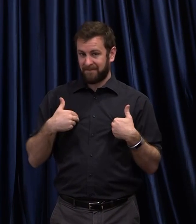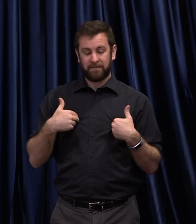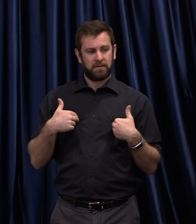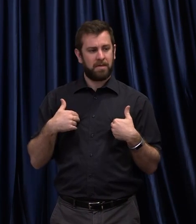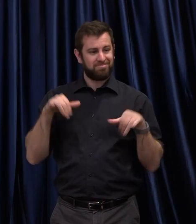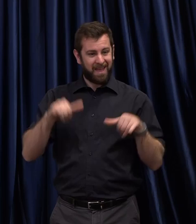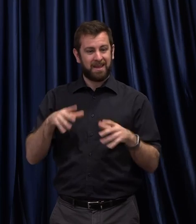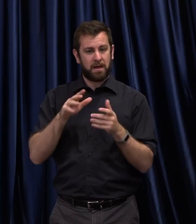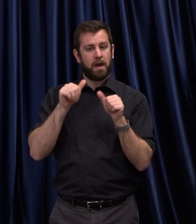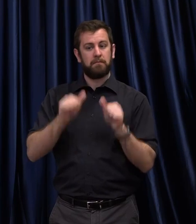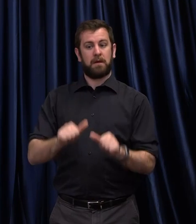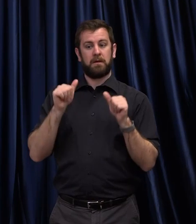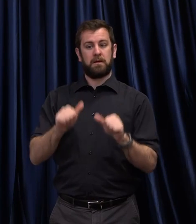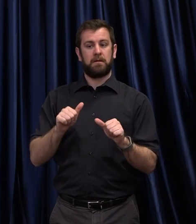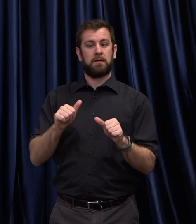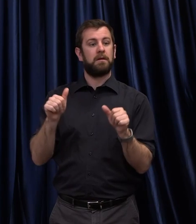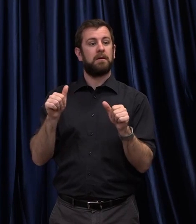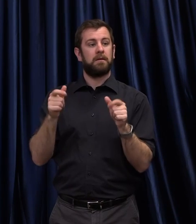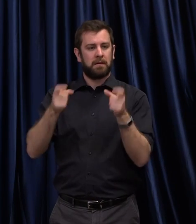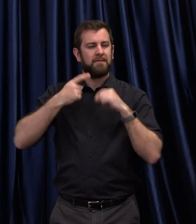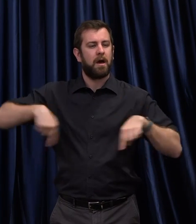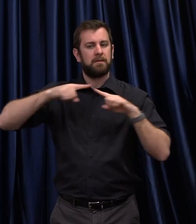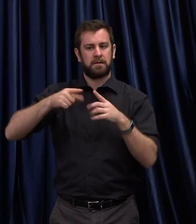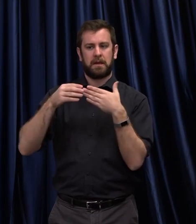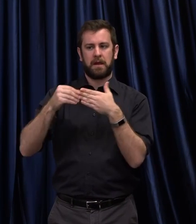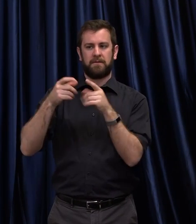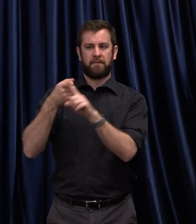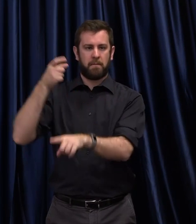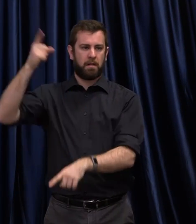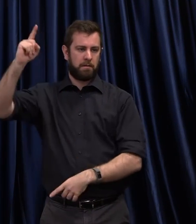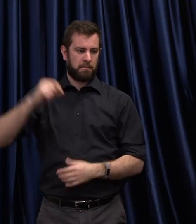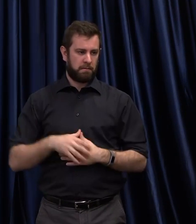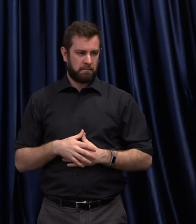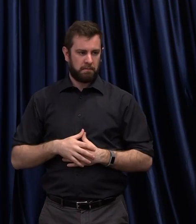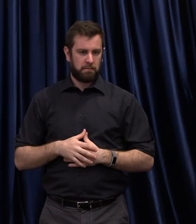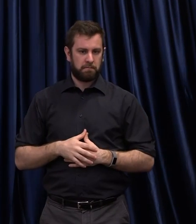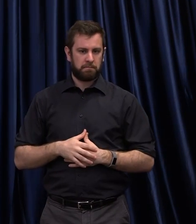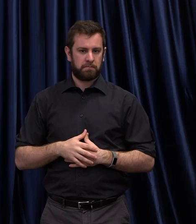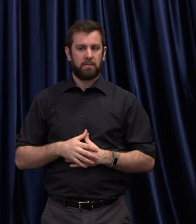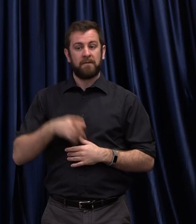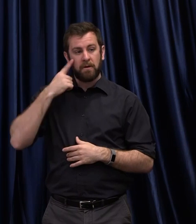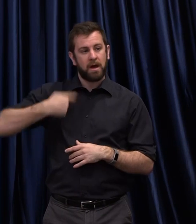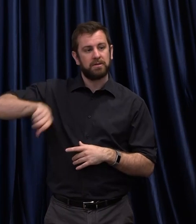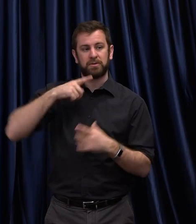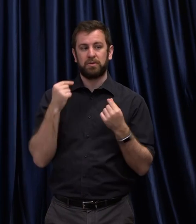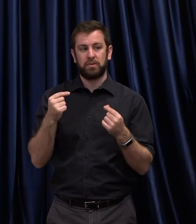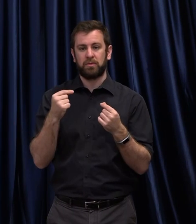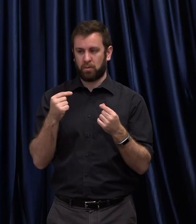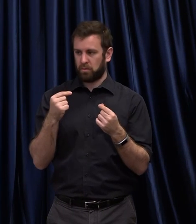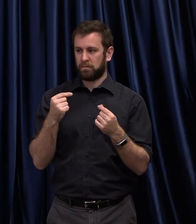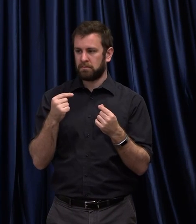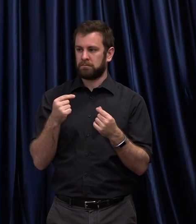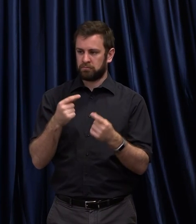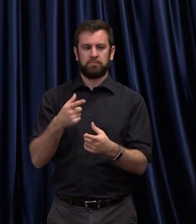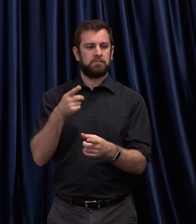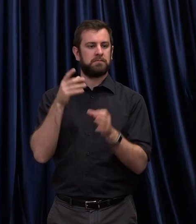can give us a guidance from Allah subhanahu wa ta'ala to make the right choices. We